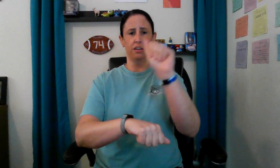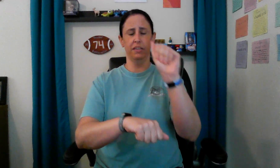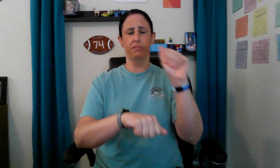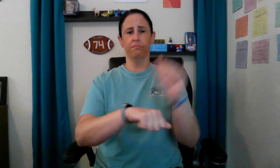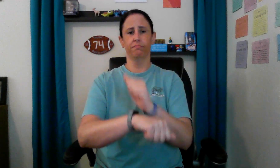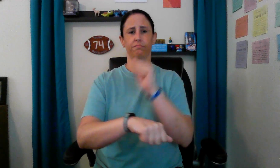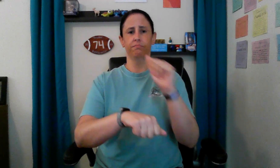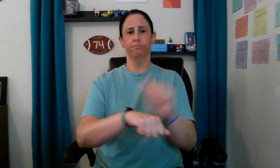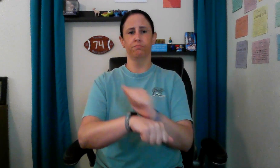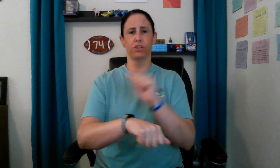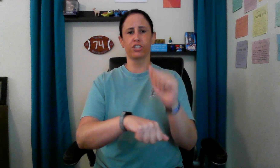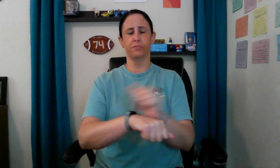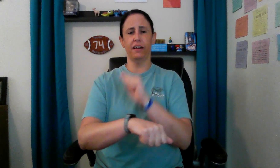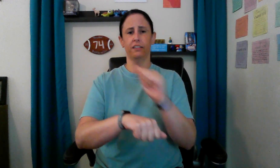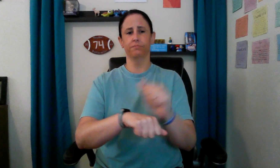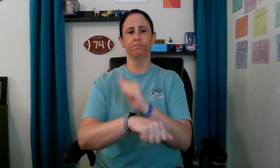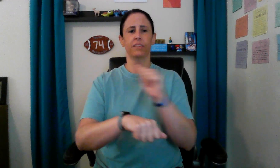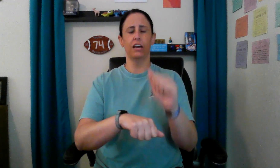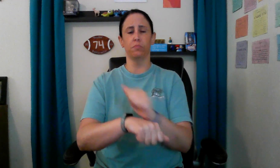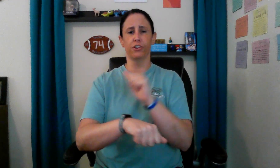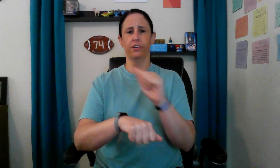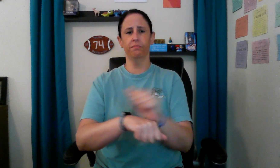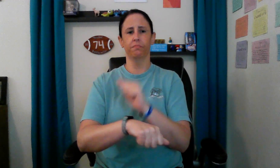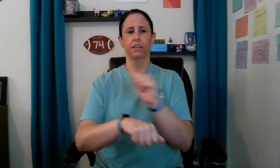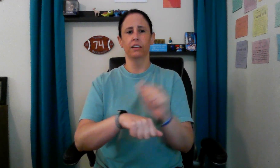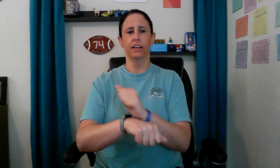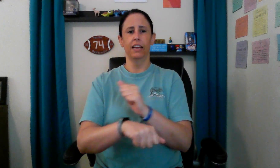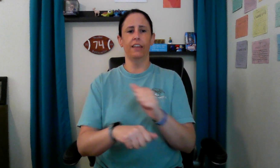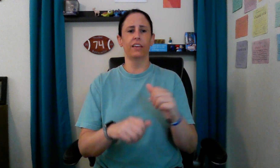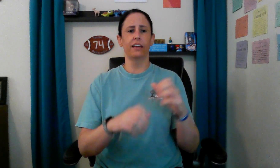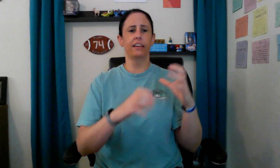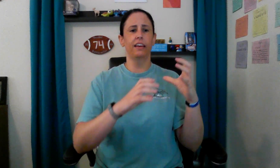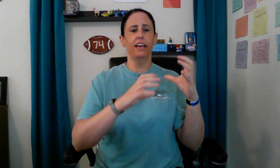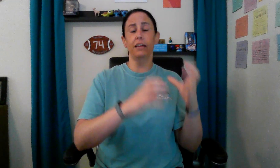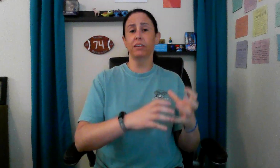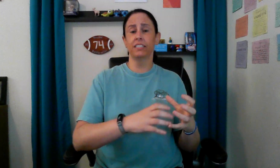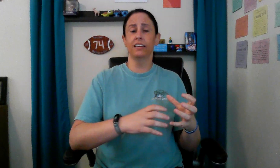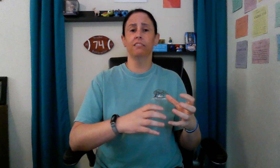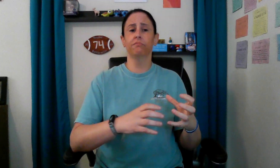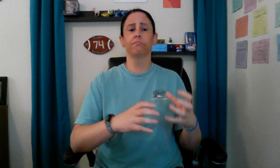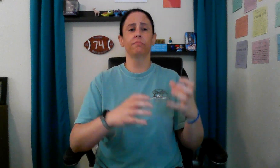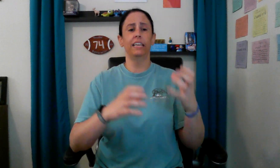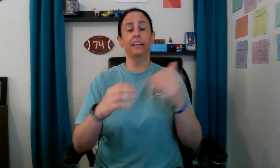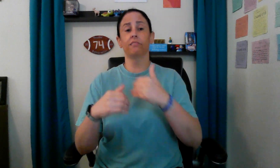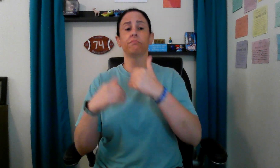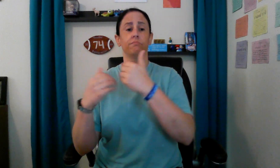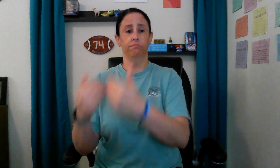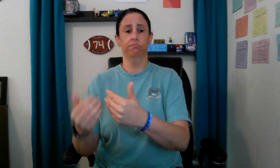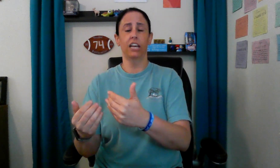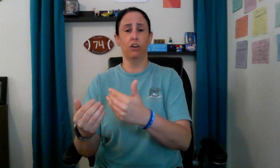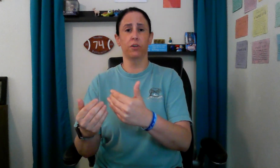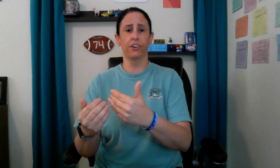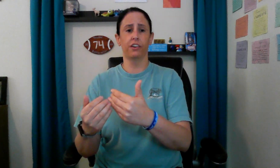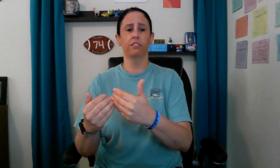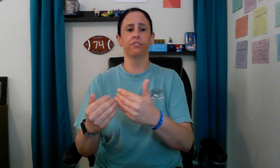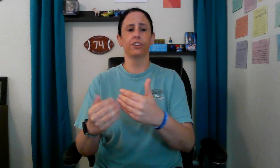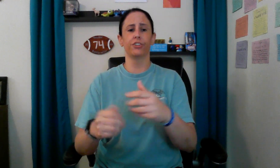dominant brushes back. Alberta. And then Edmonton in Alberta, they're